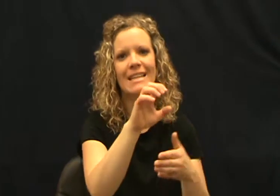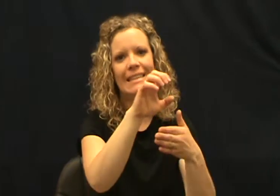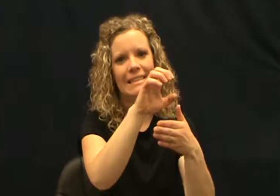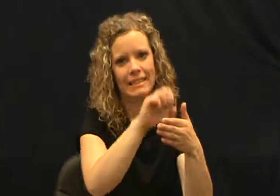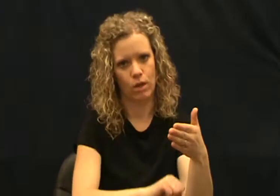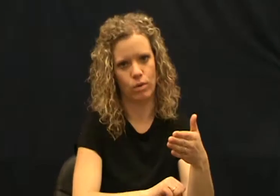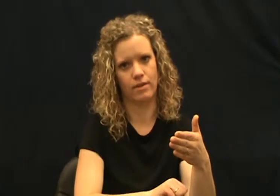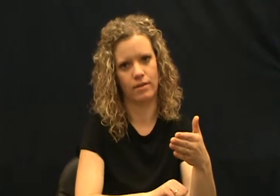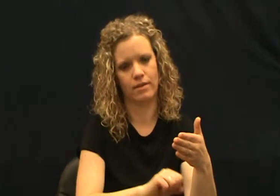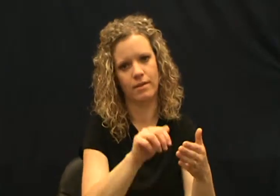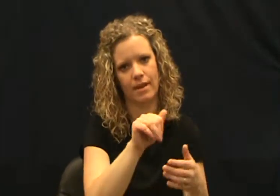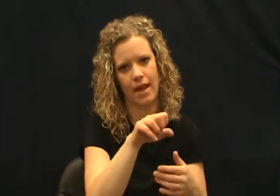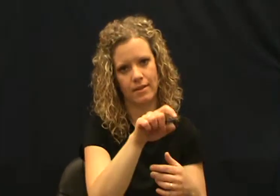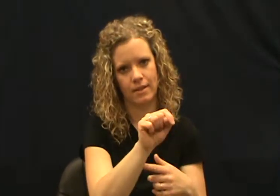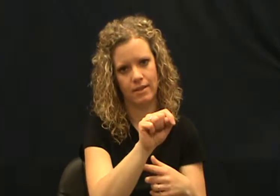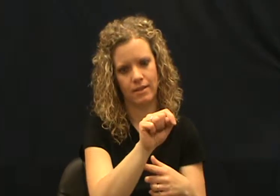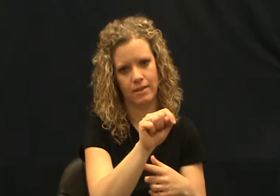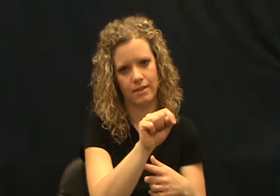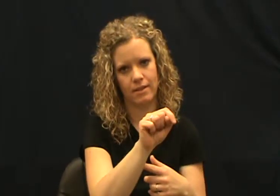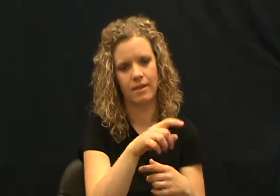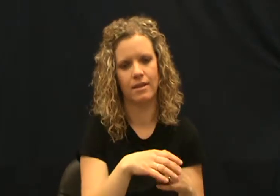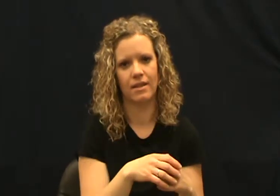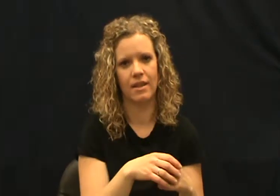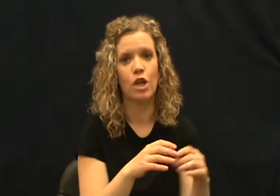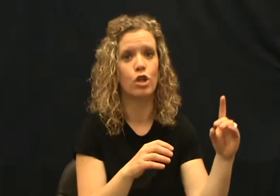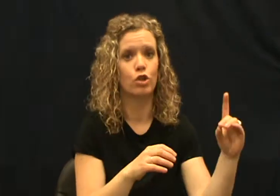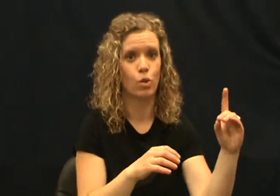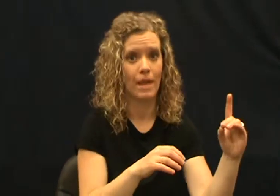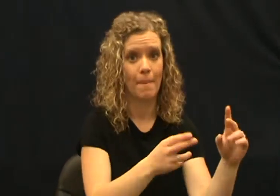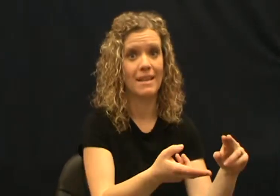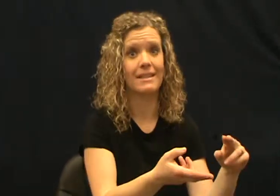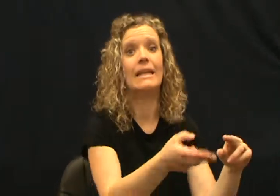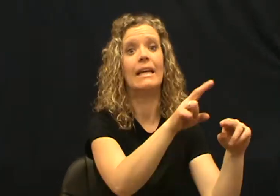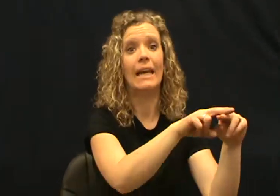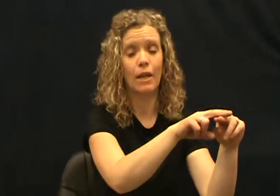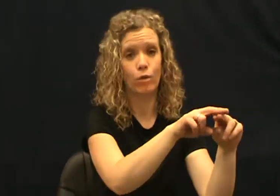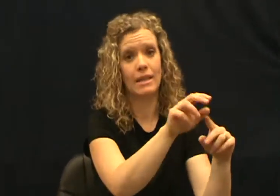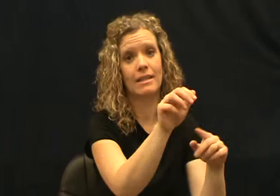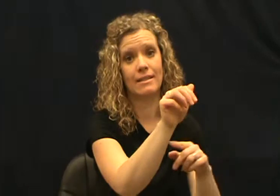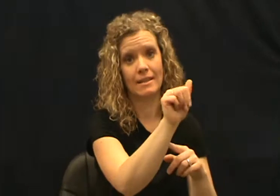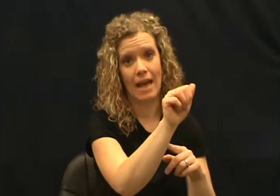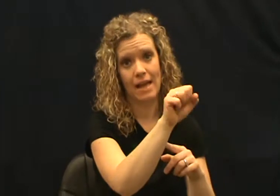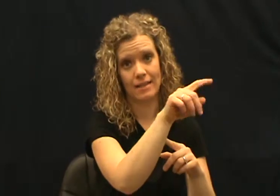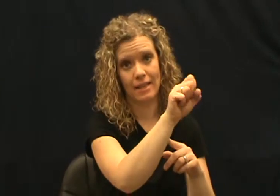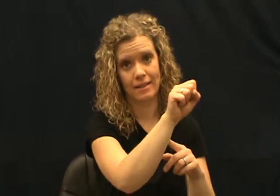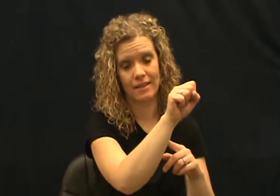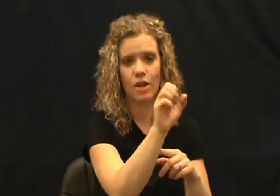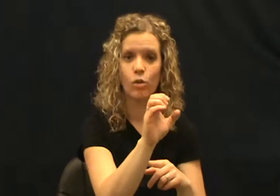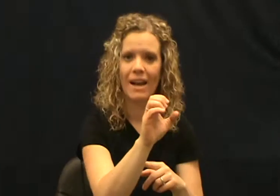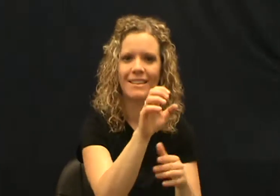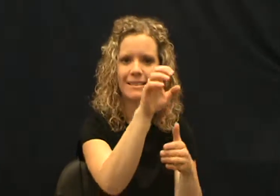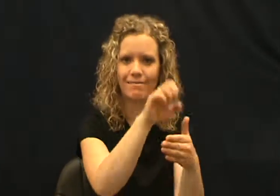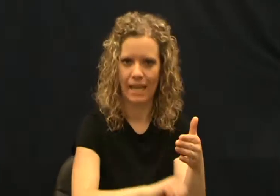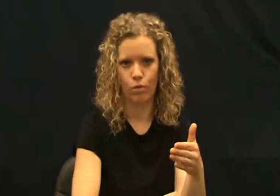if it's a credit. So debits increase assets, credits decrease assets. Now that debit and